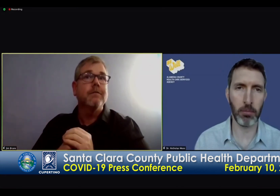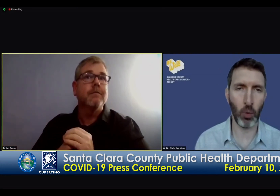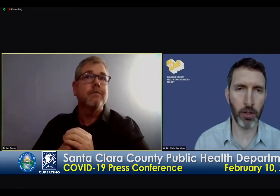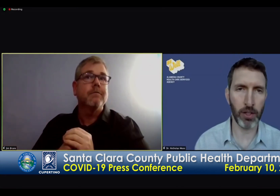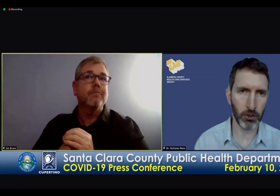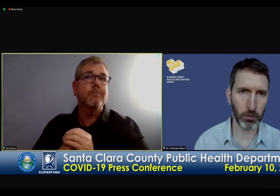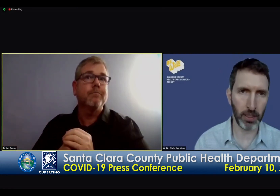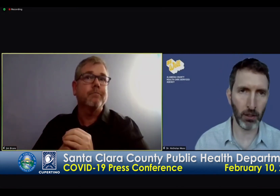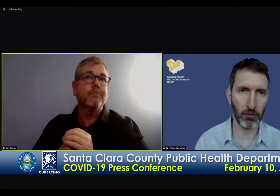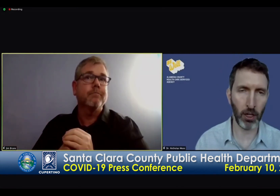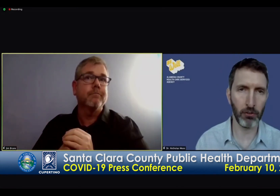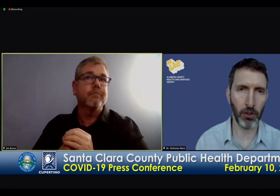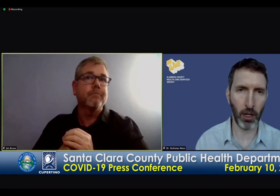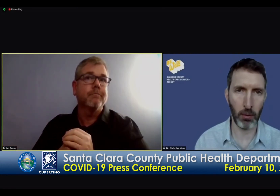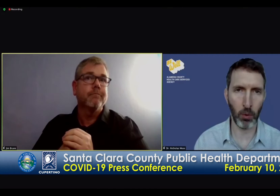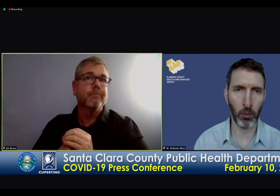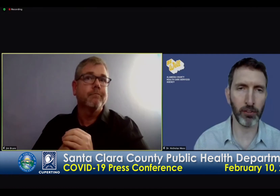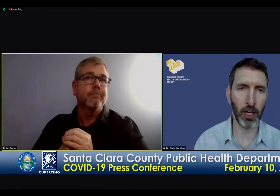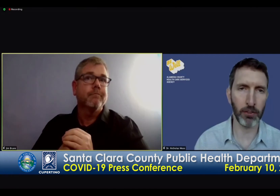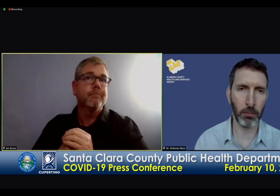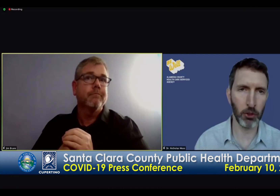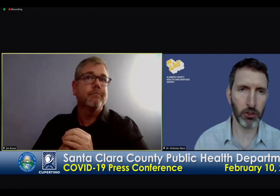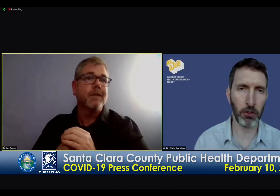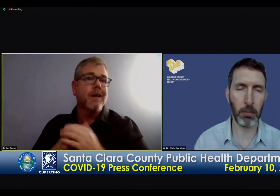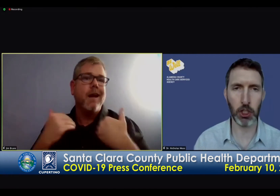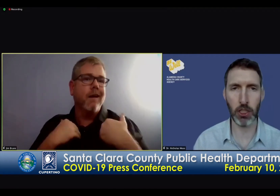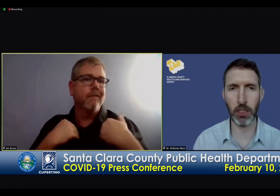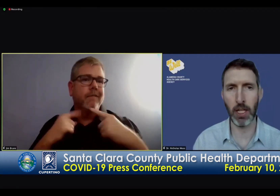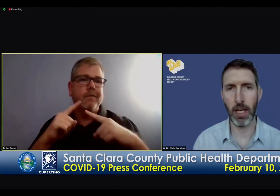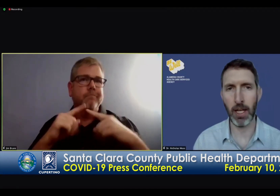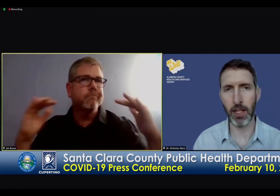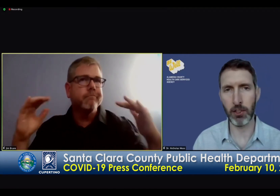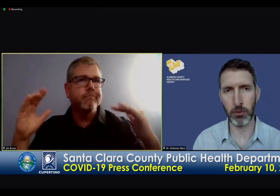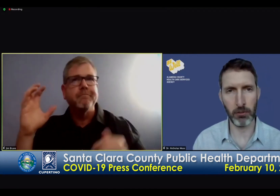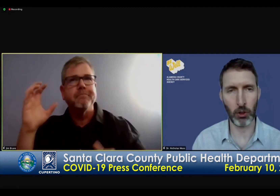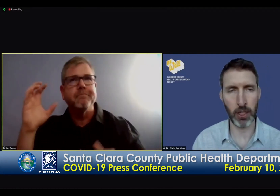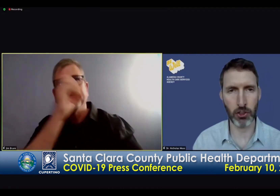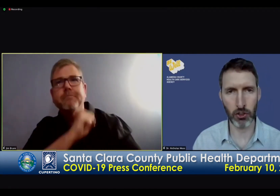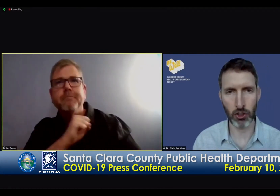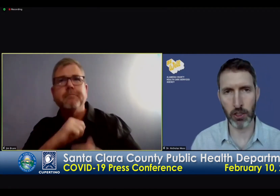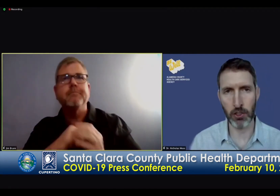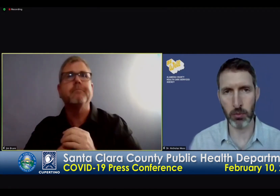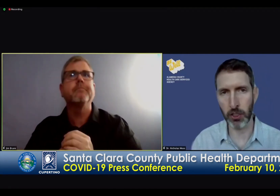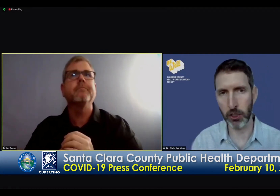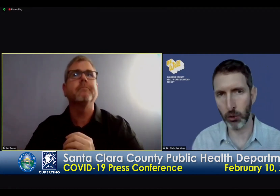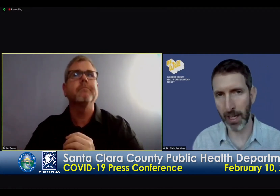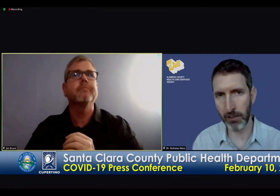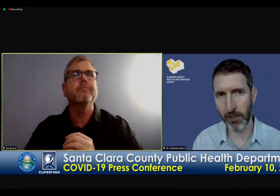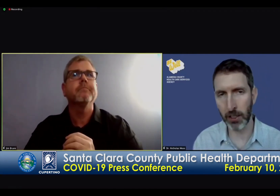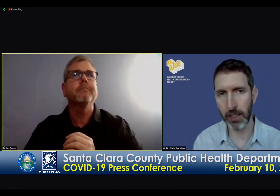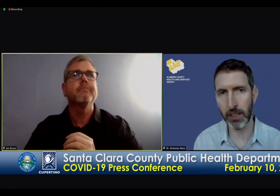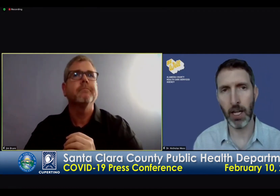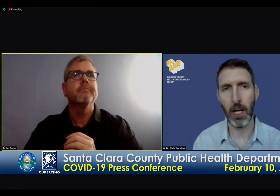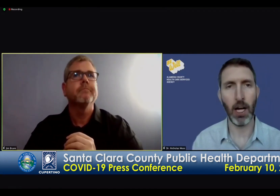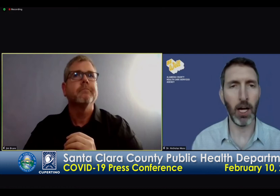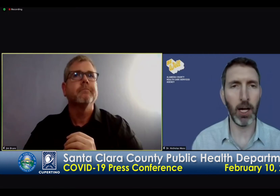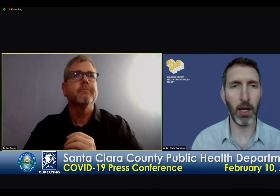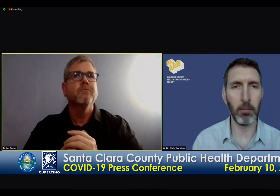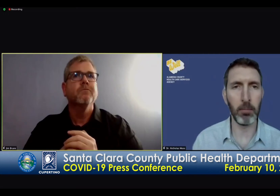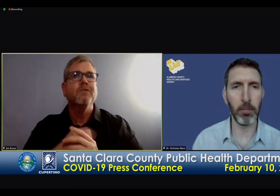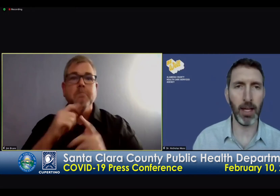The one that has been where we've got the most information and that has been of greatest concern has been the UK variant.